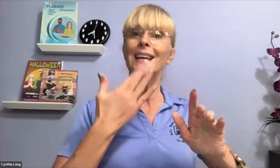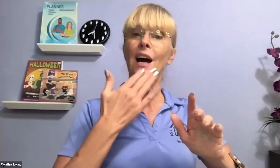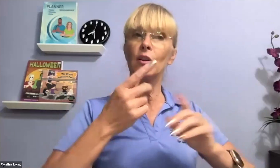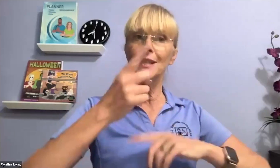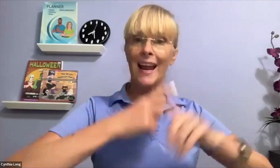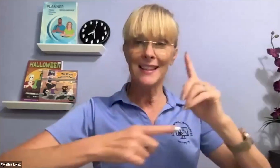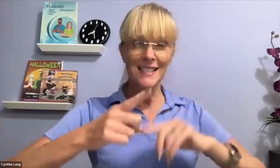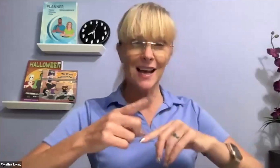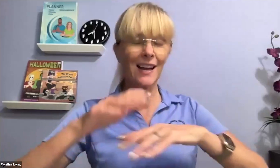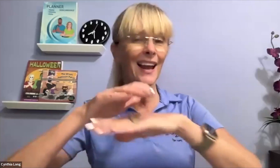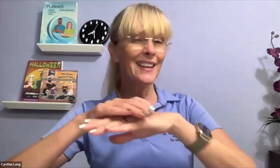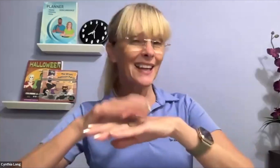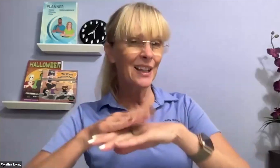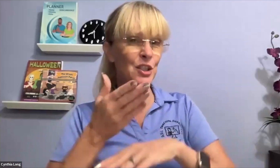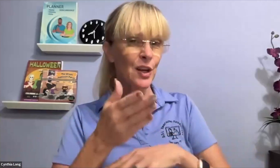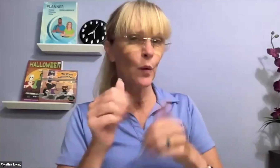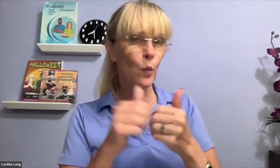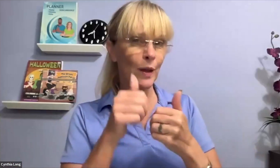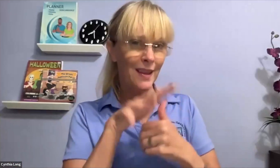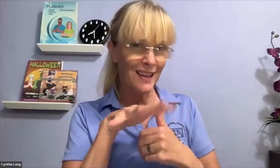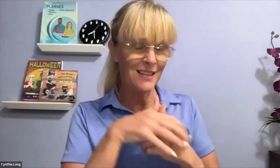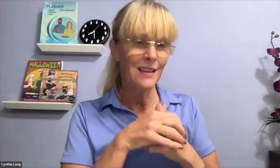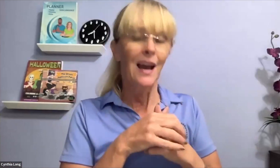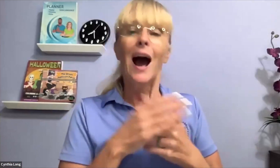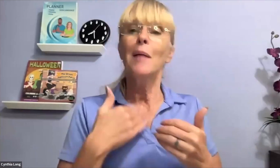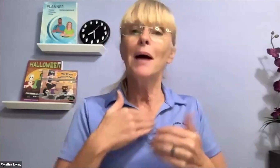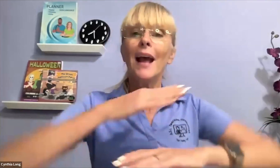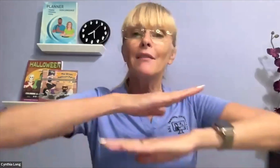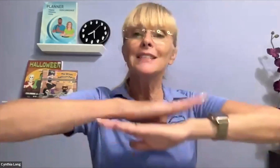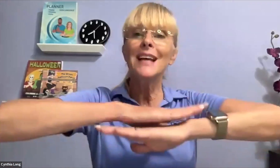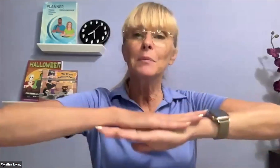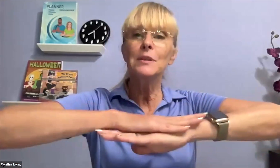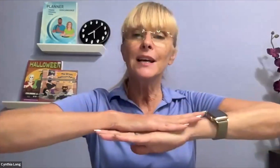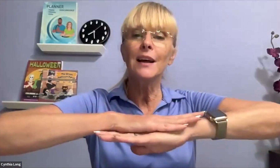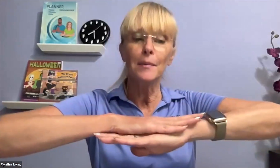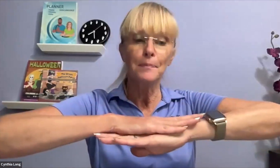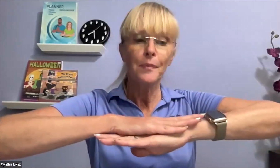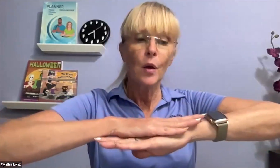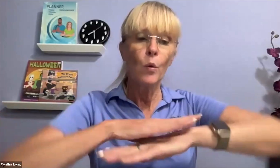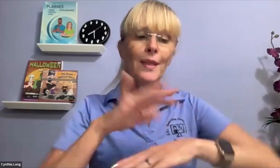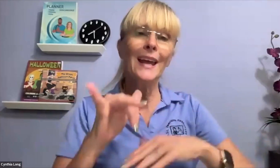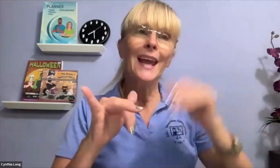the colors and the sign and the English there with it. I might have a table set up where they